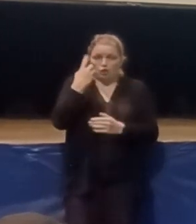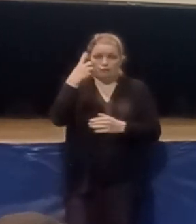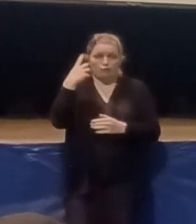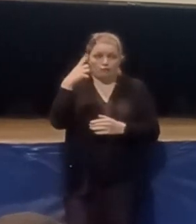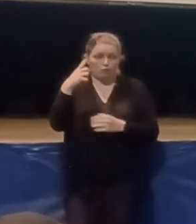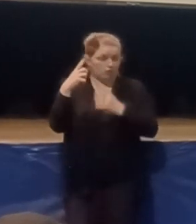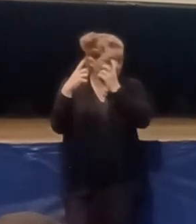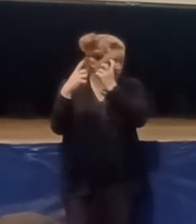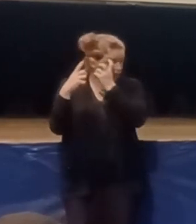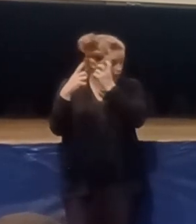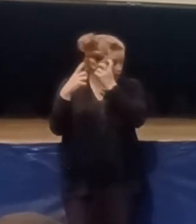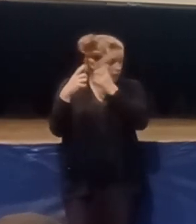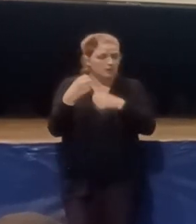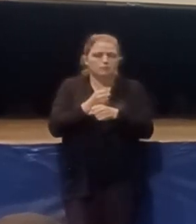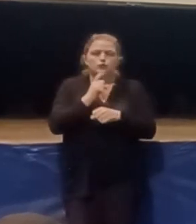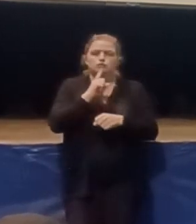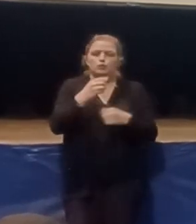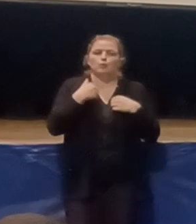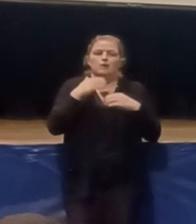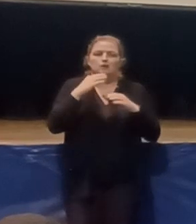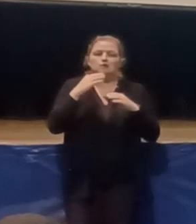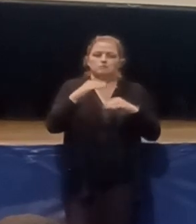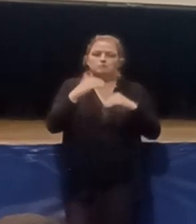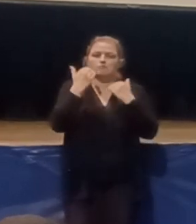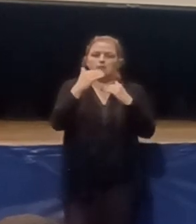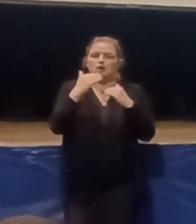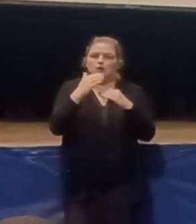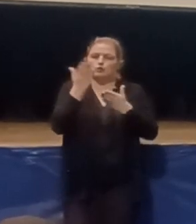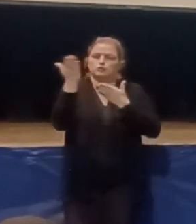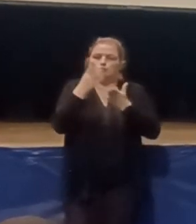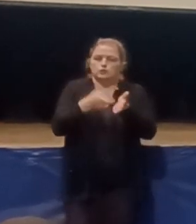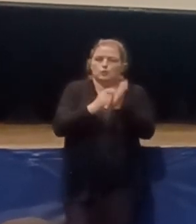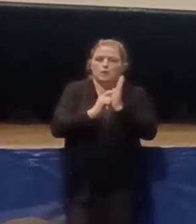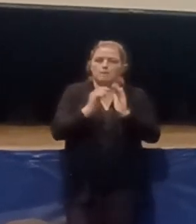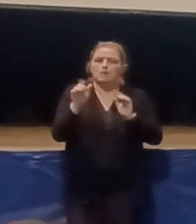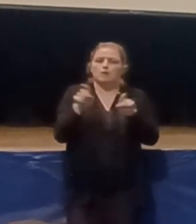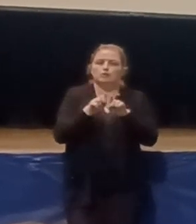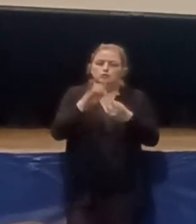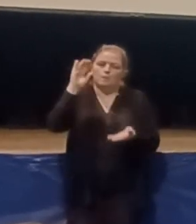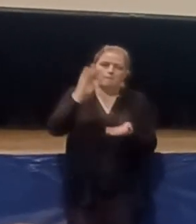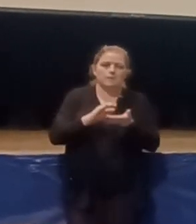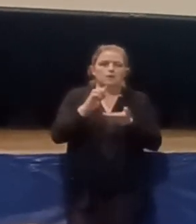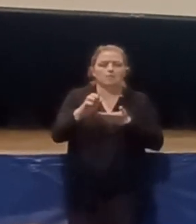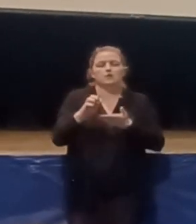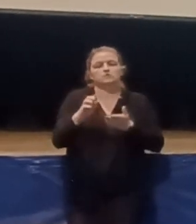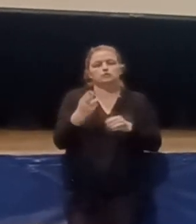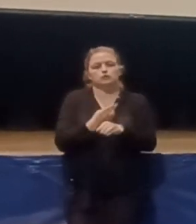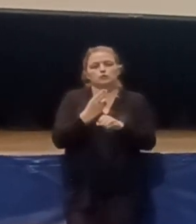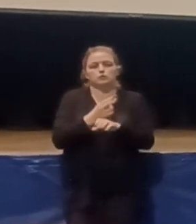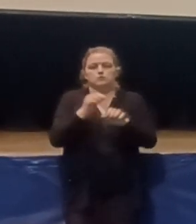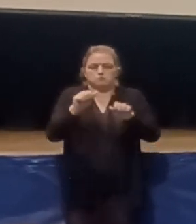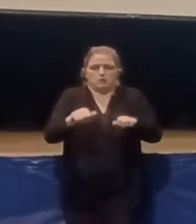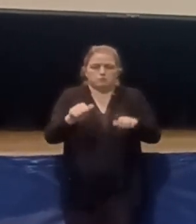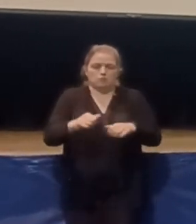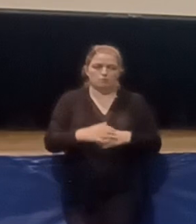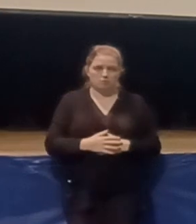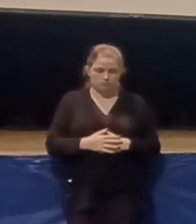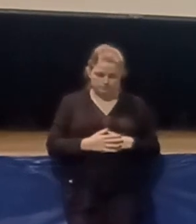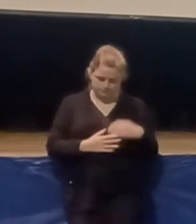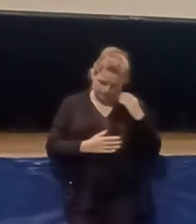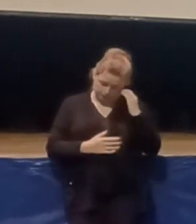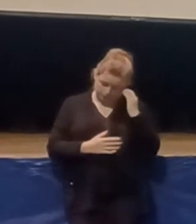really to make sure that we can meet our service requirements, but to minimize its use as much as possible. So it's